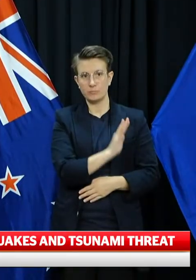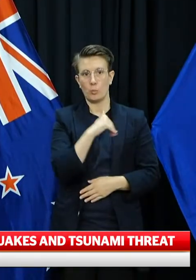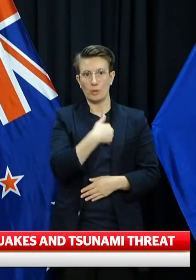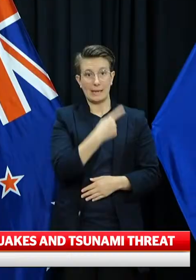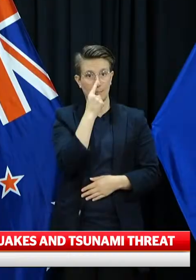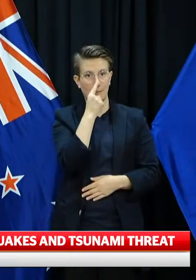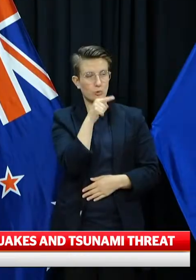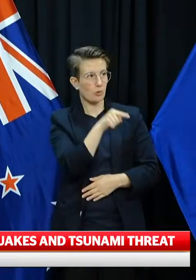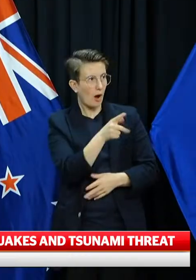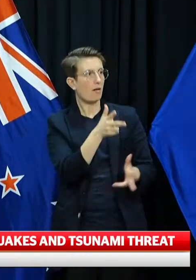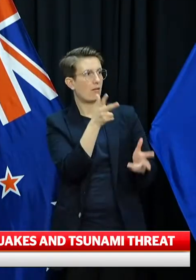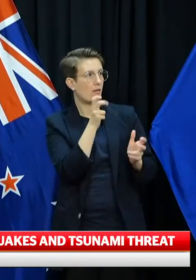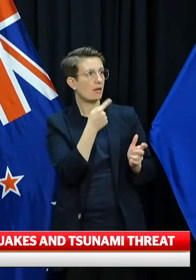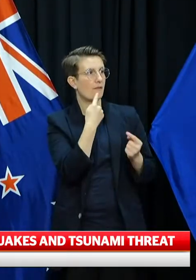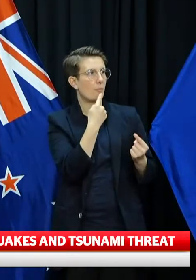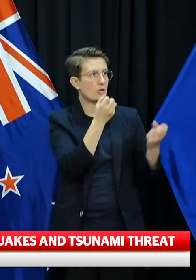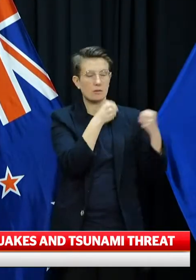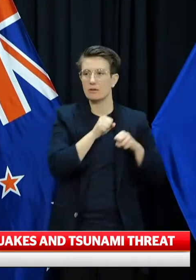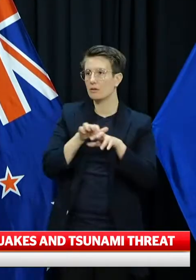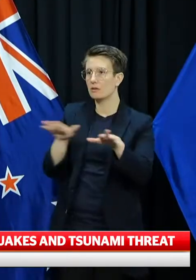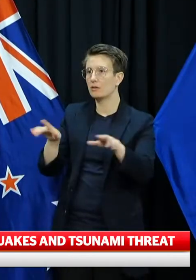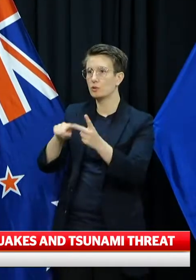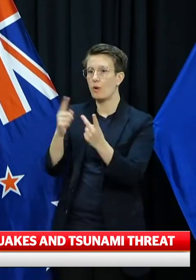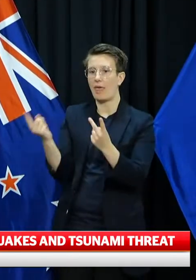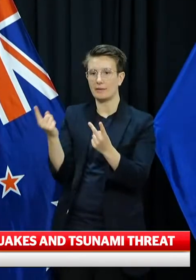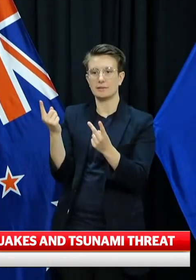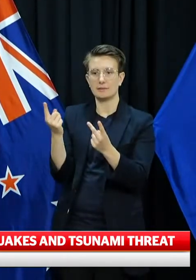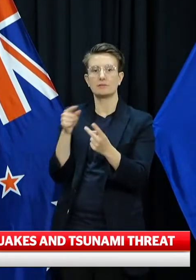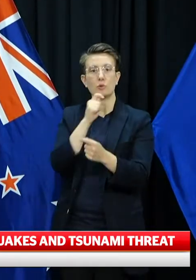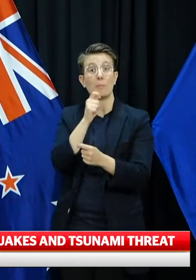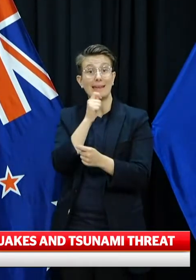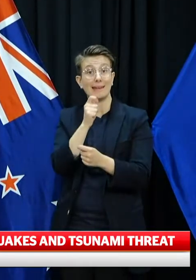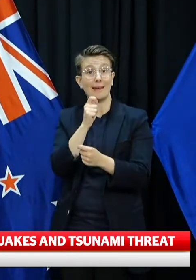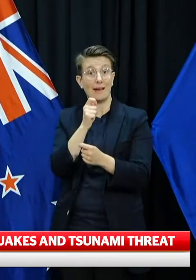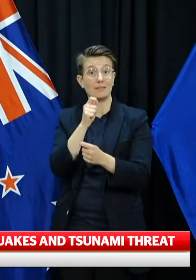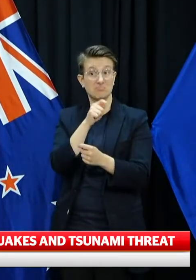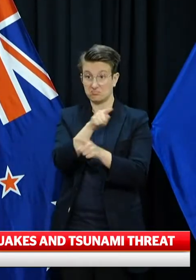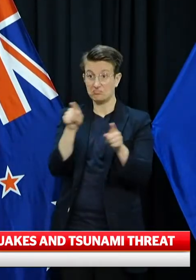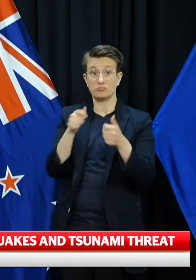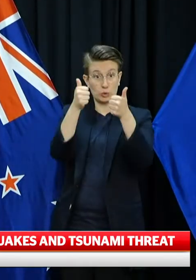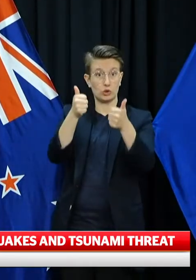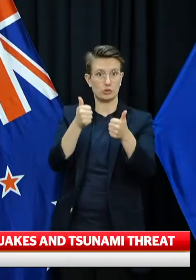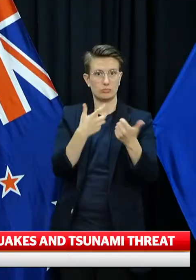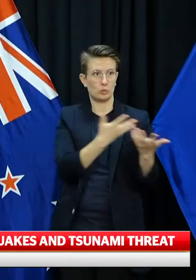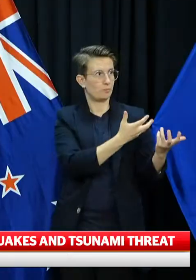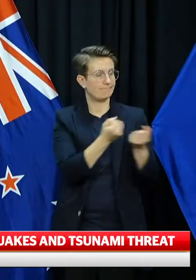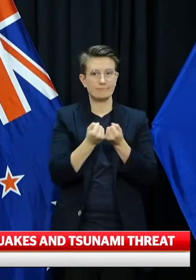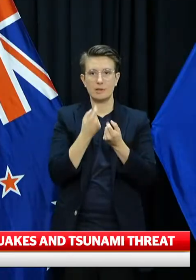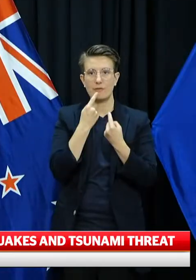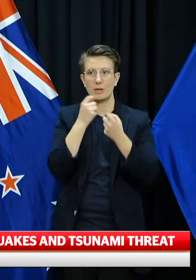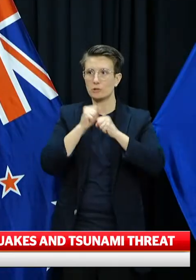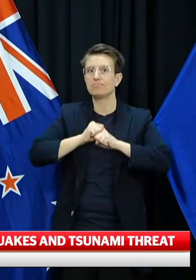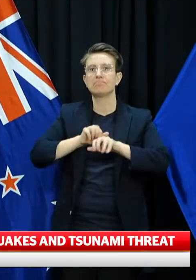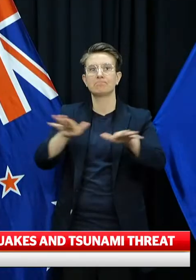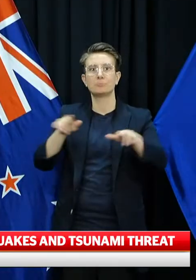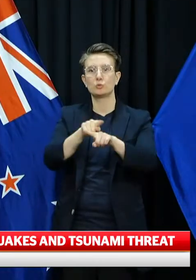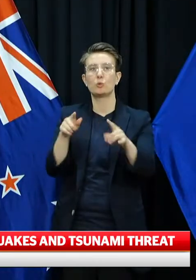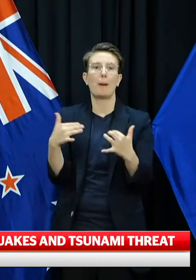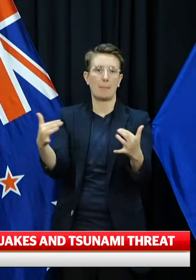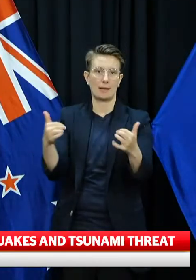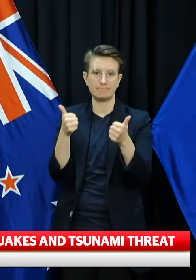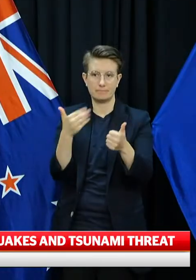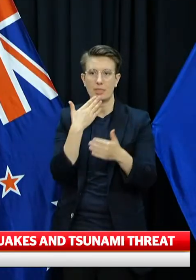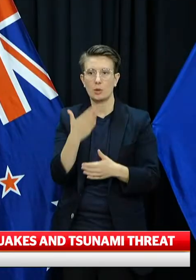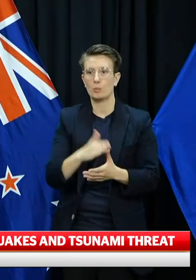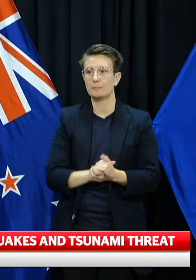which this team here has been exceptional stewards of. So where we look to in terms of the real